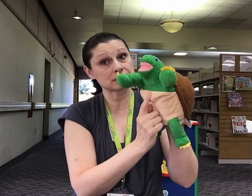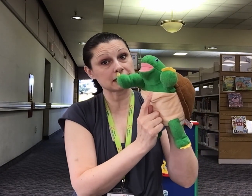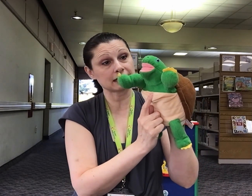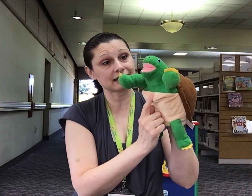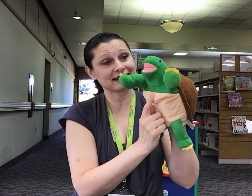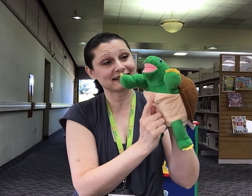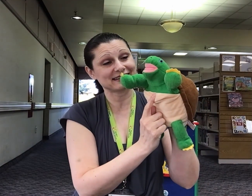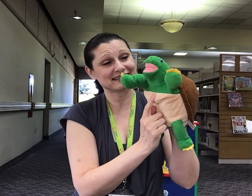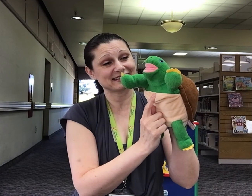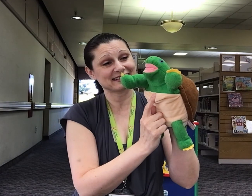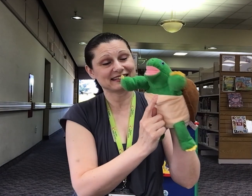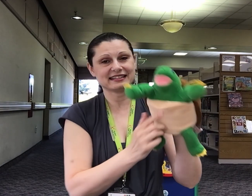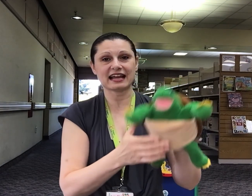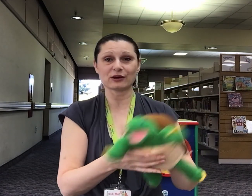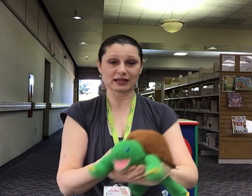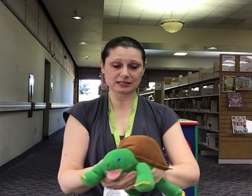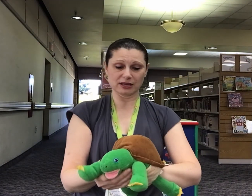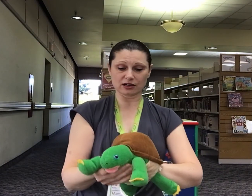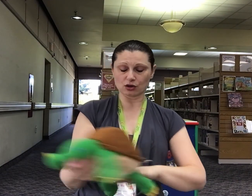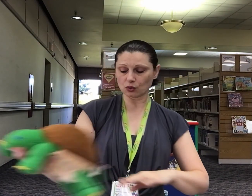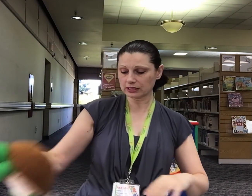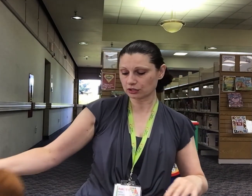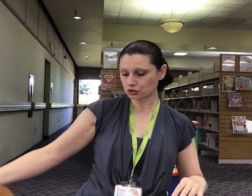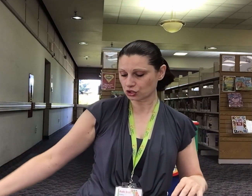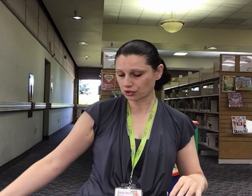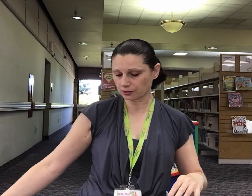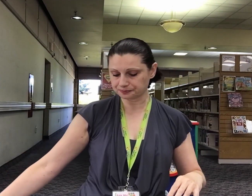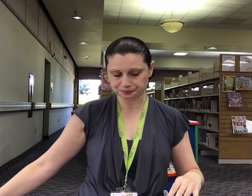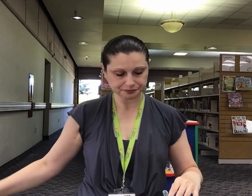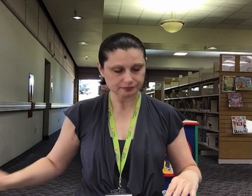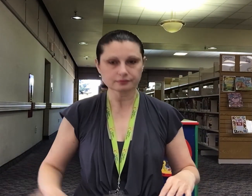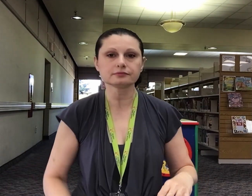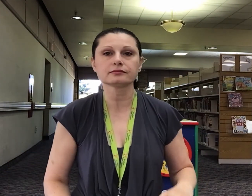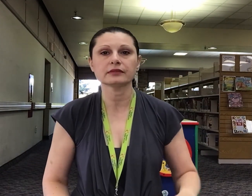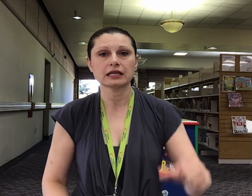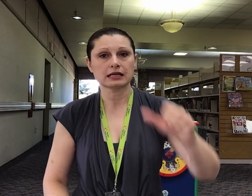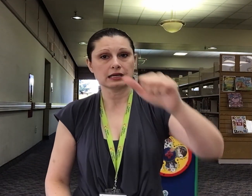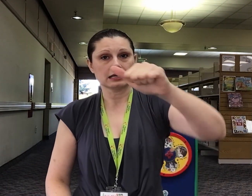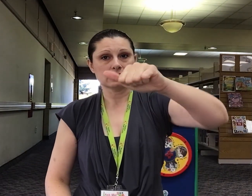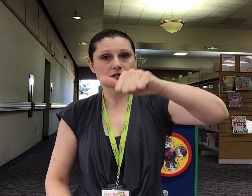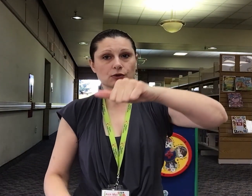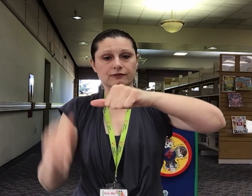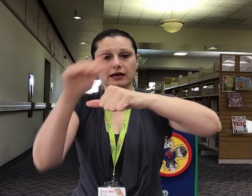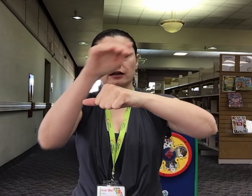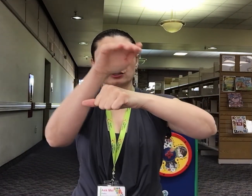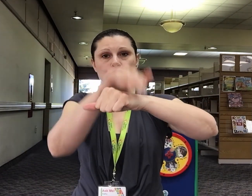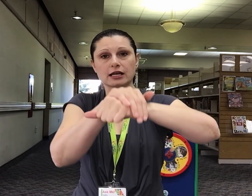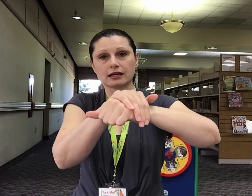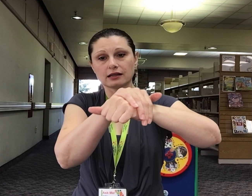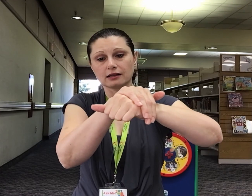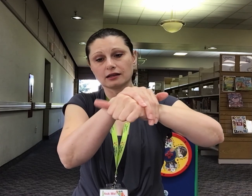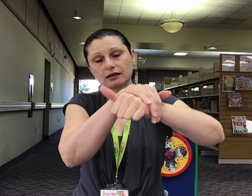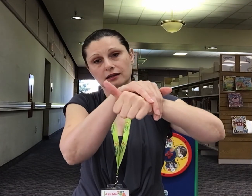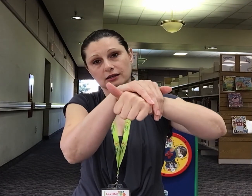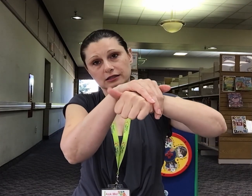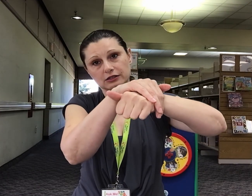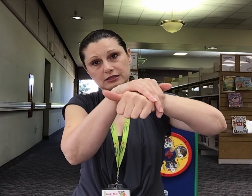Oopsie! Now let's make our own little turtle. So we've got our shell. Here's his